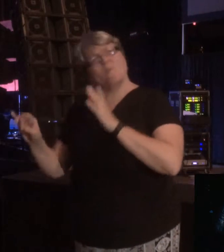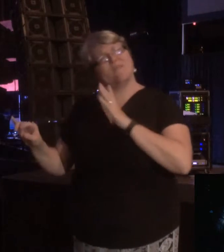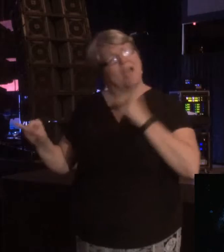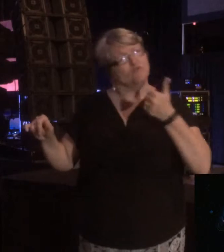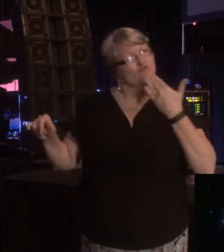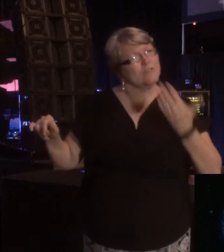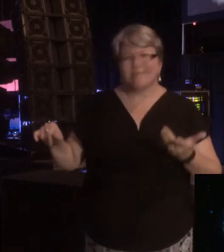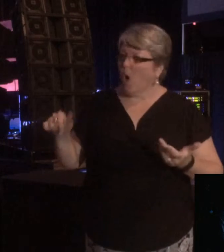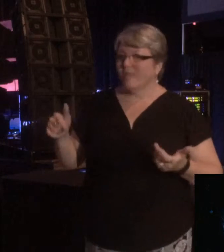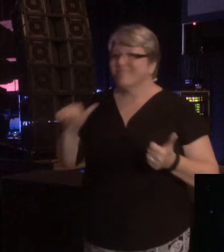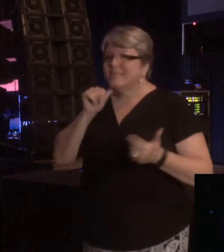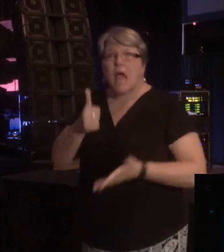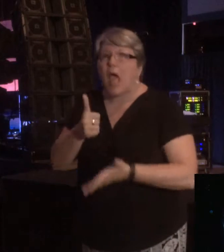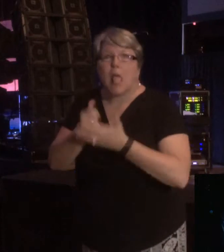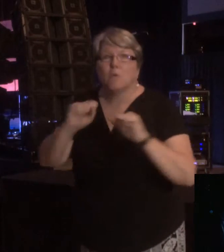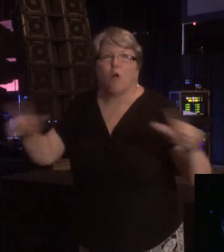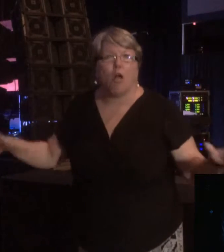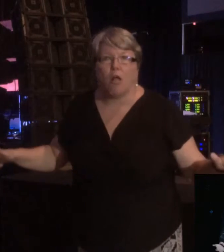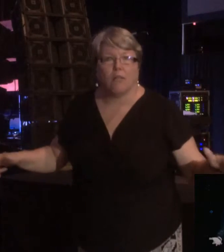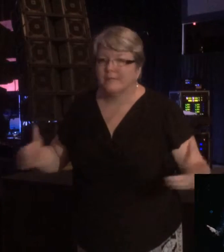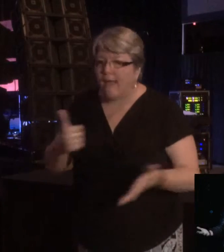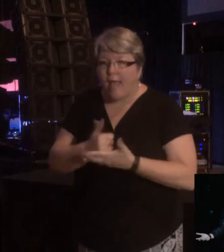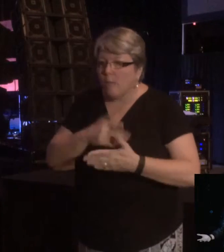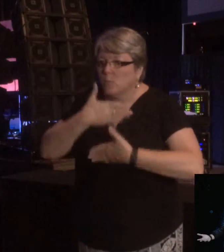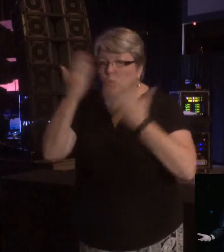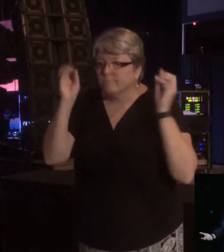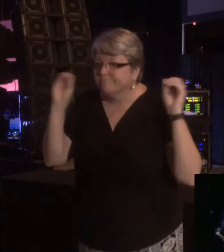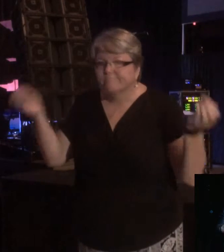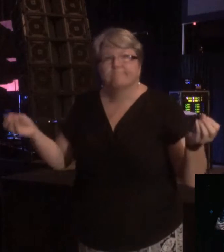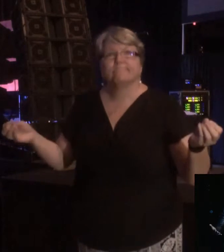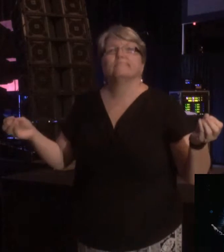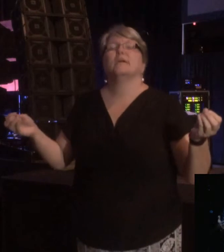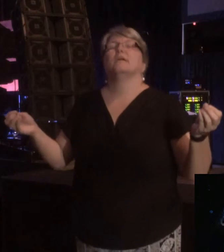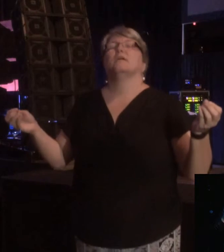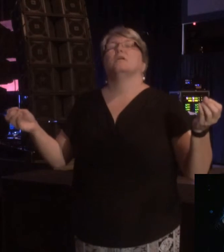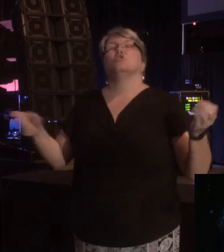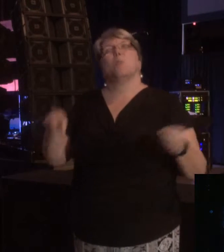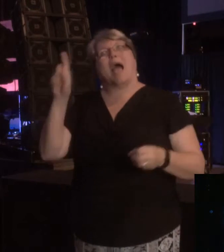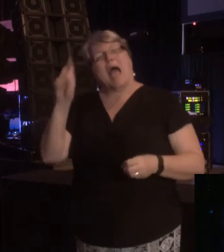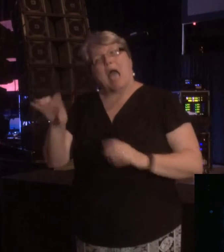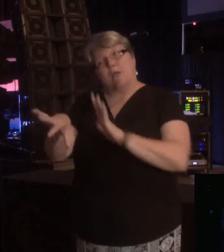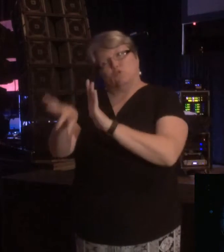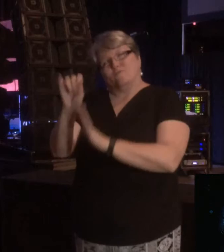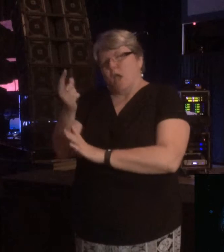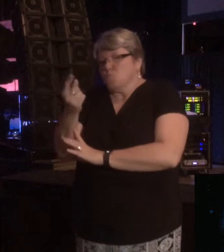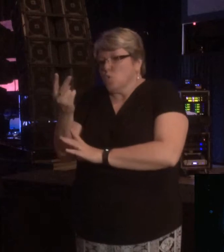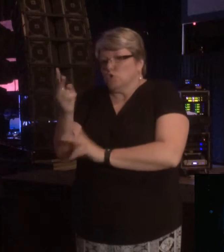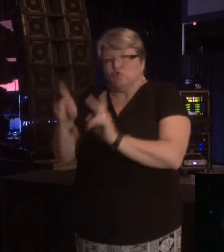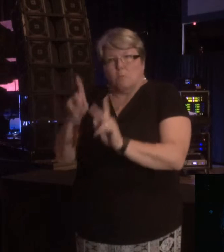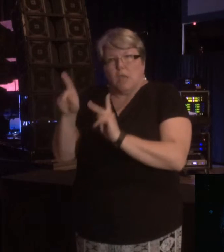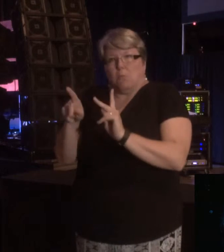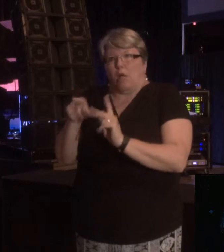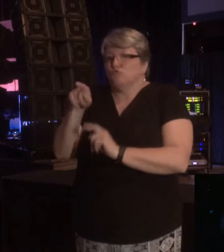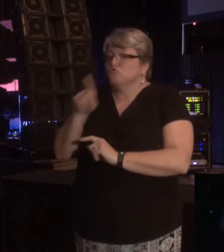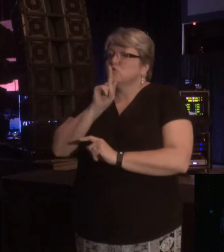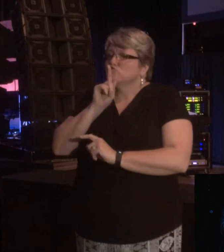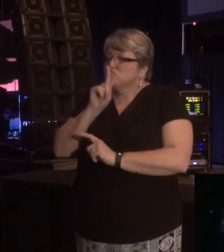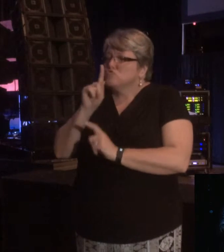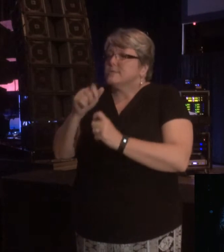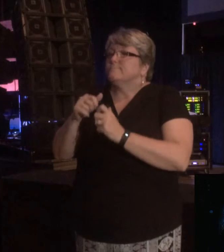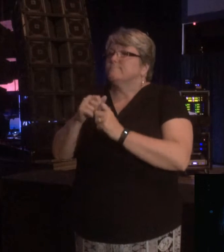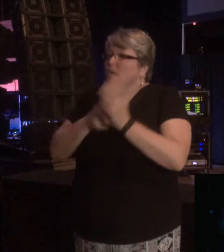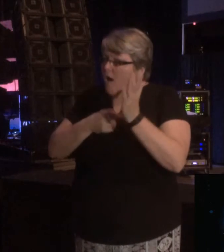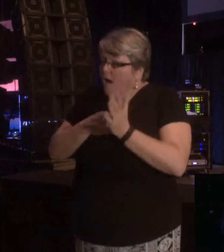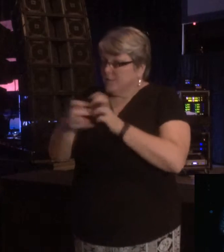And that's what you're talking about. You're going to go through a heart sickness when you had all this hope because y'all were building something, and then